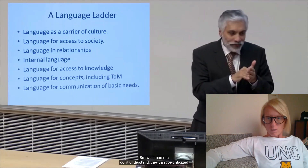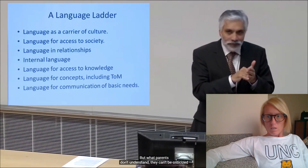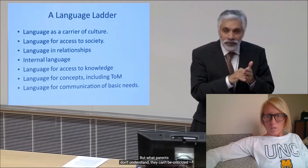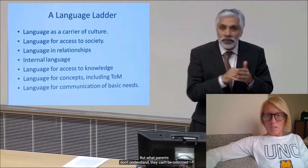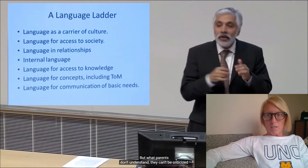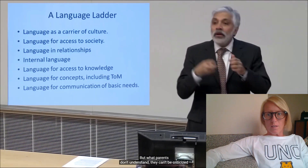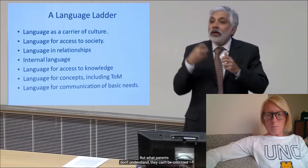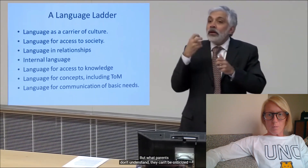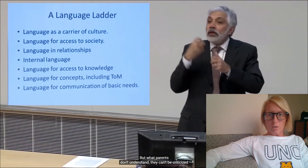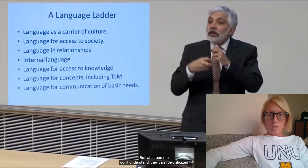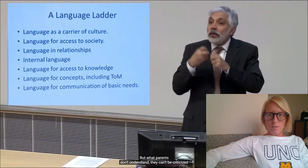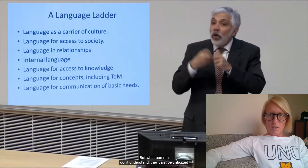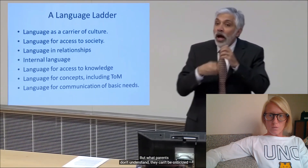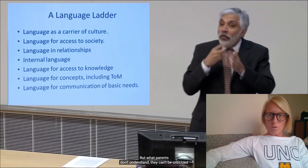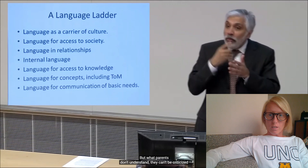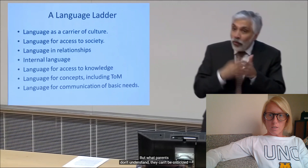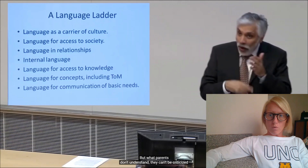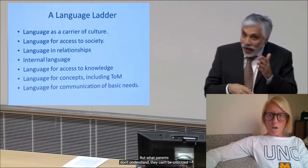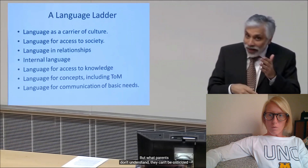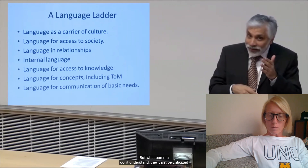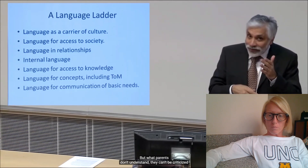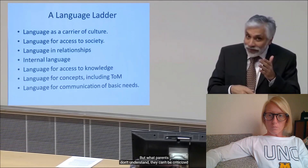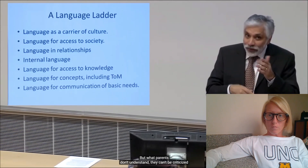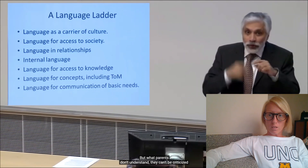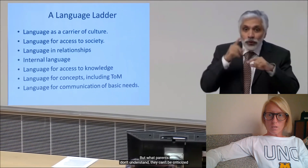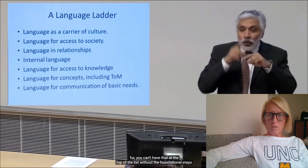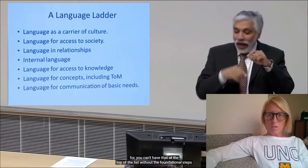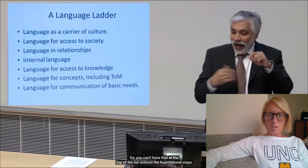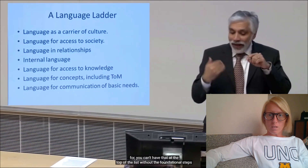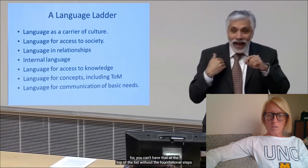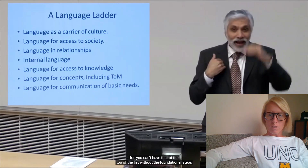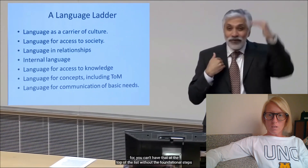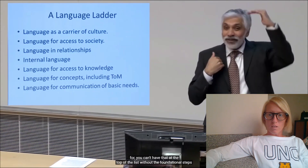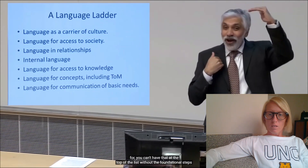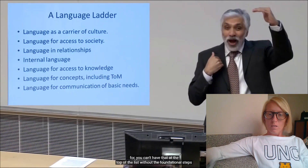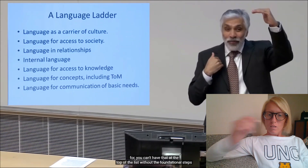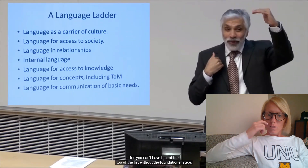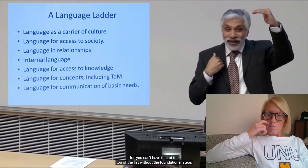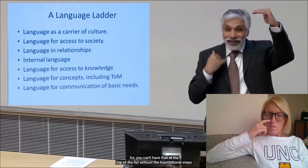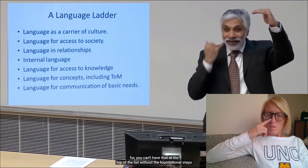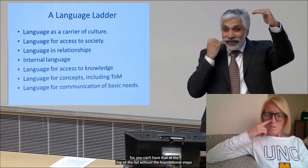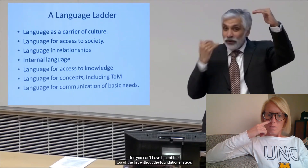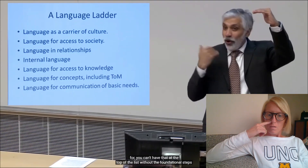don't and understand, they may be criticized for it. And the problem they can't be criticized for.